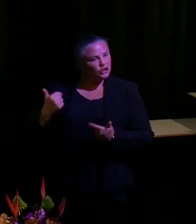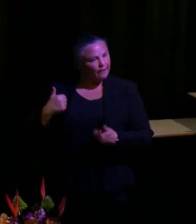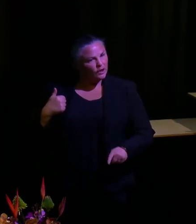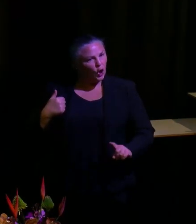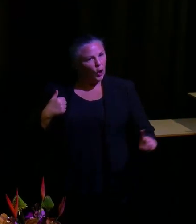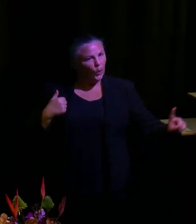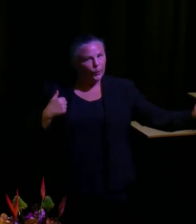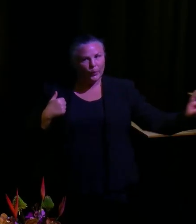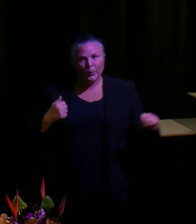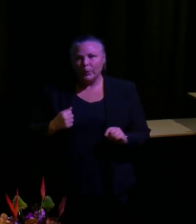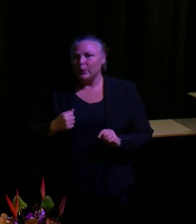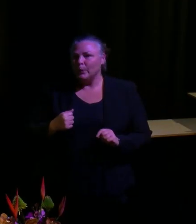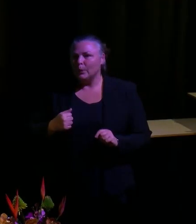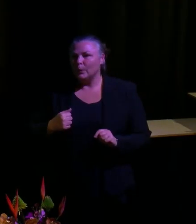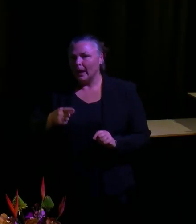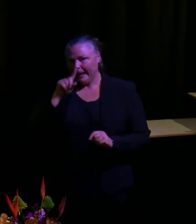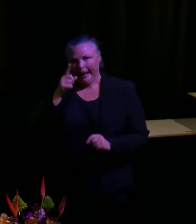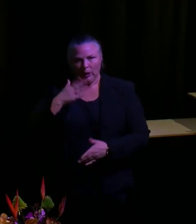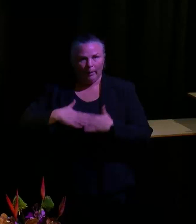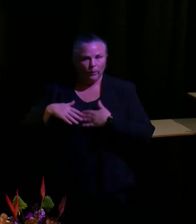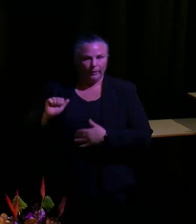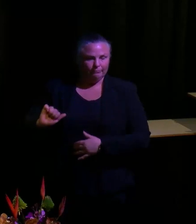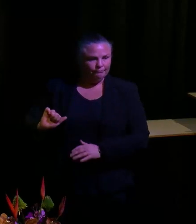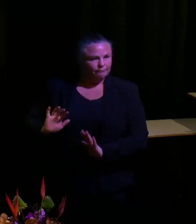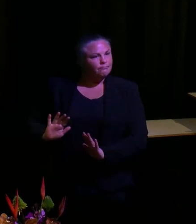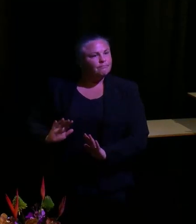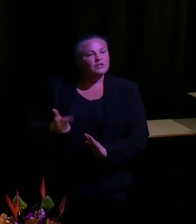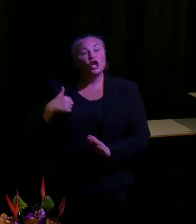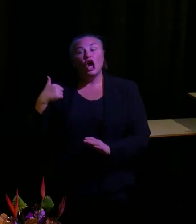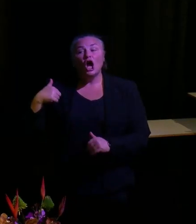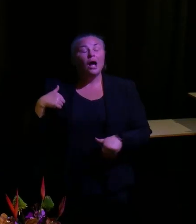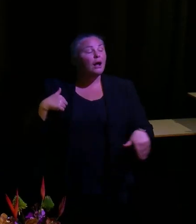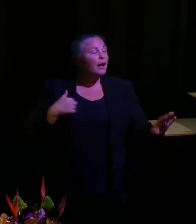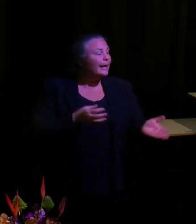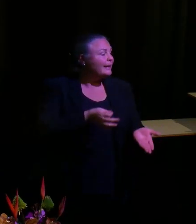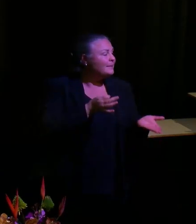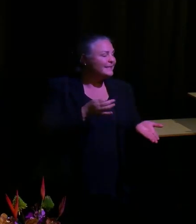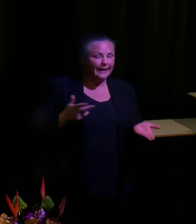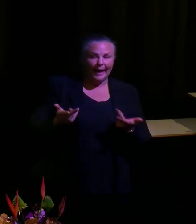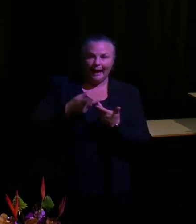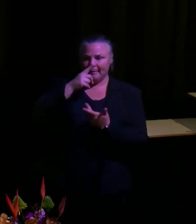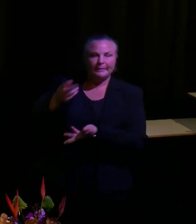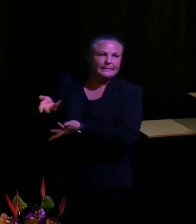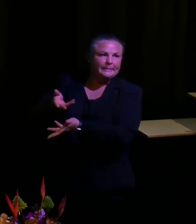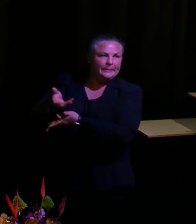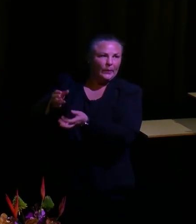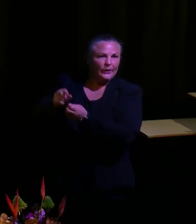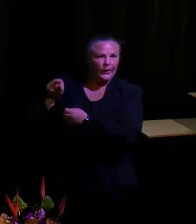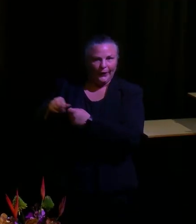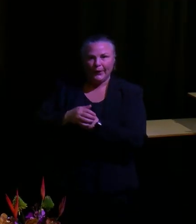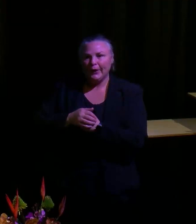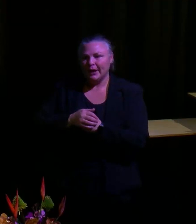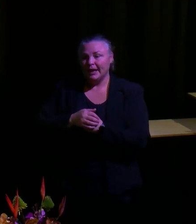moment. I can't deal with this. So I went and had a cup of tea and the other girls kept going with her. And